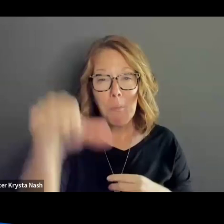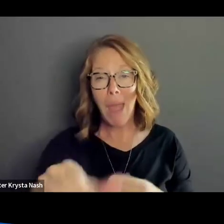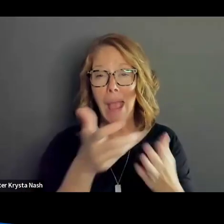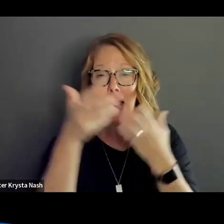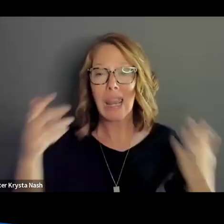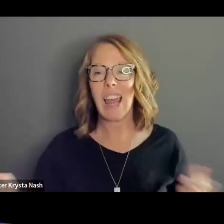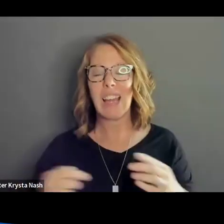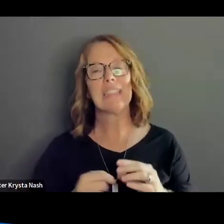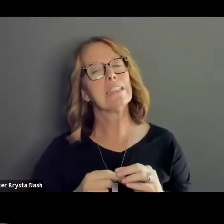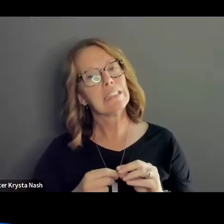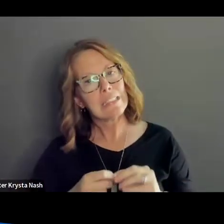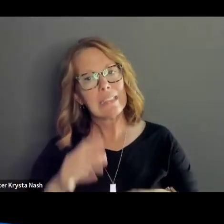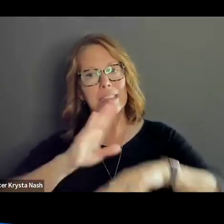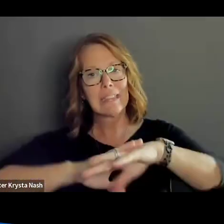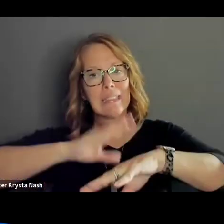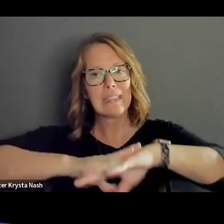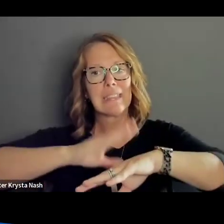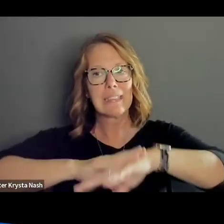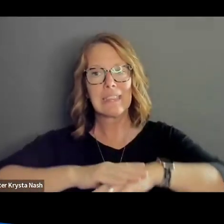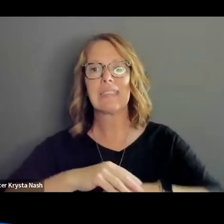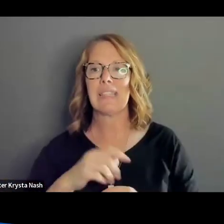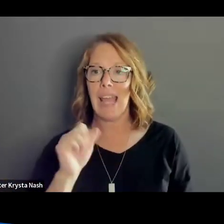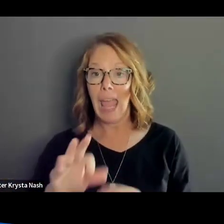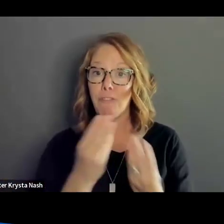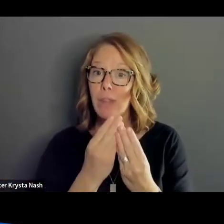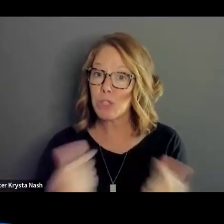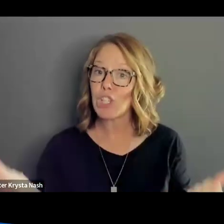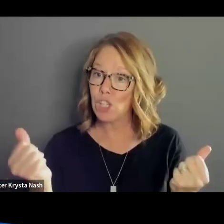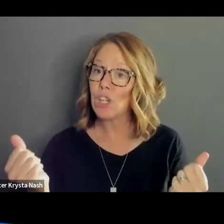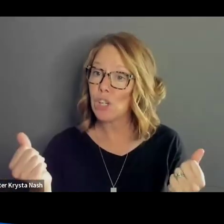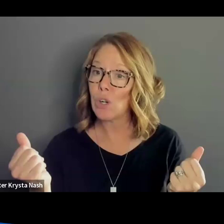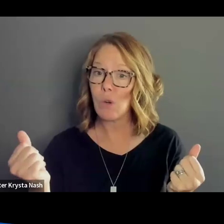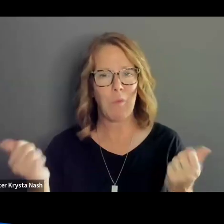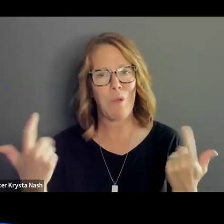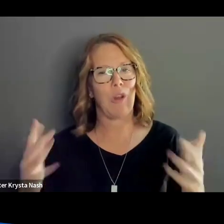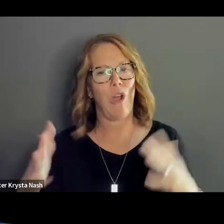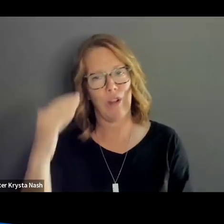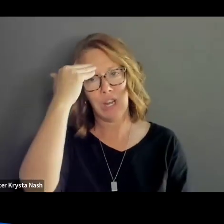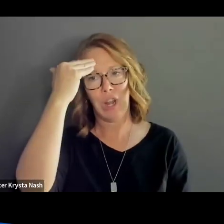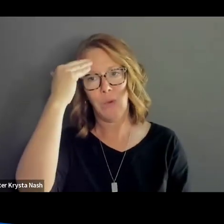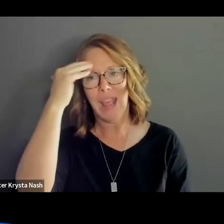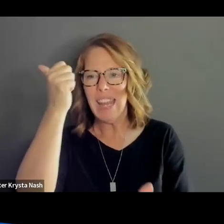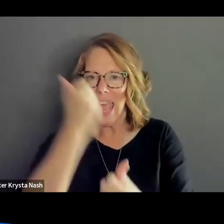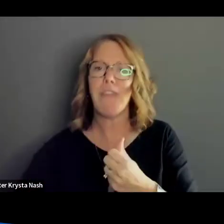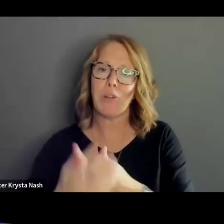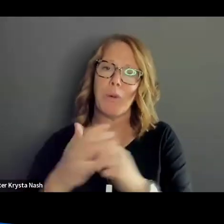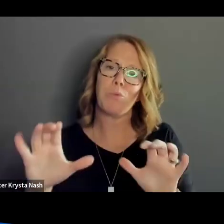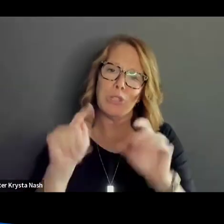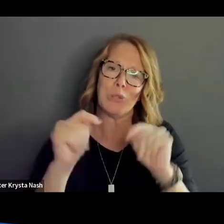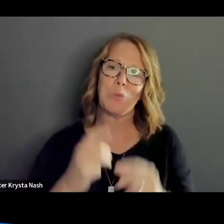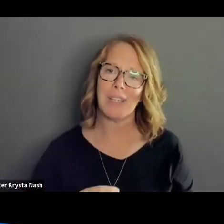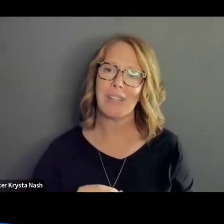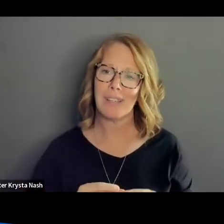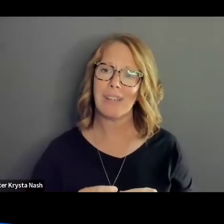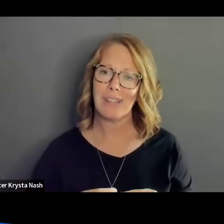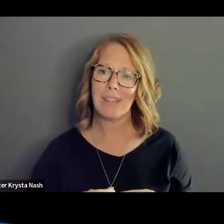it, I'm telling you right now that if there was a cure, we would all know about it and everybody would be doing it because we